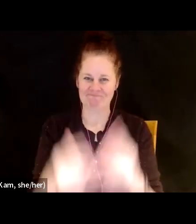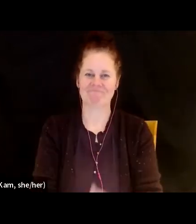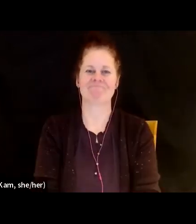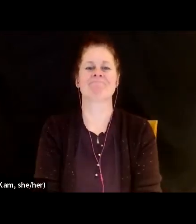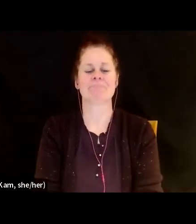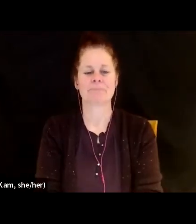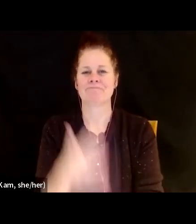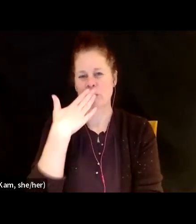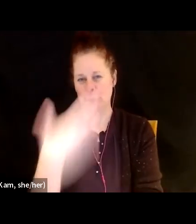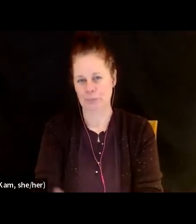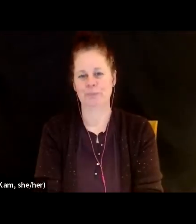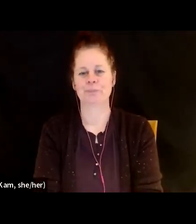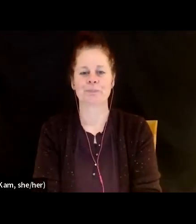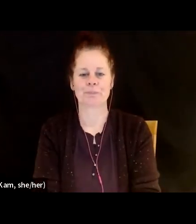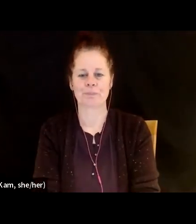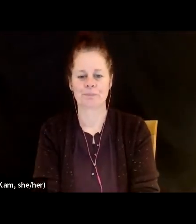Thank you.